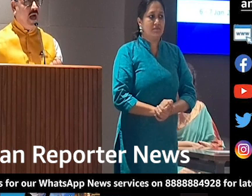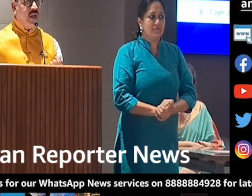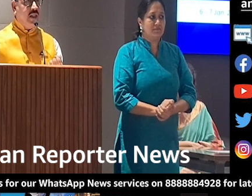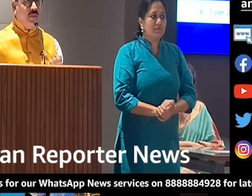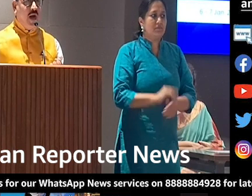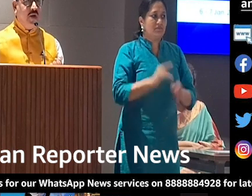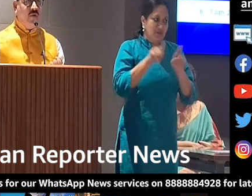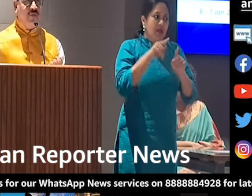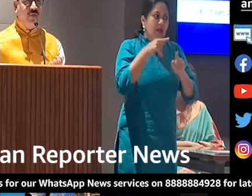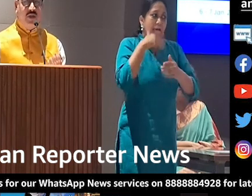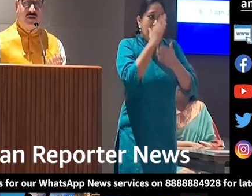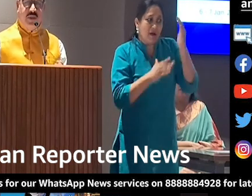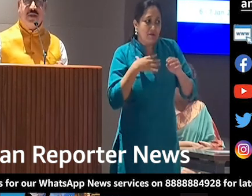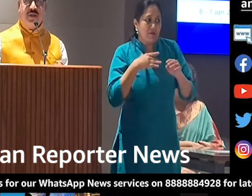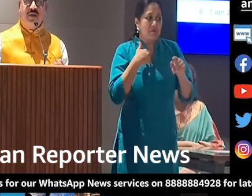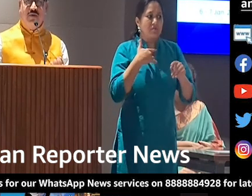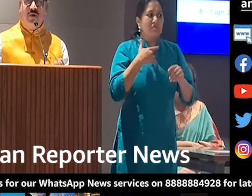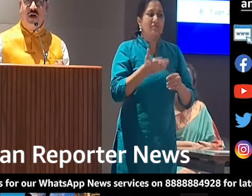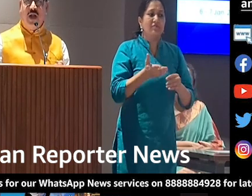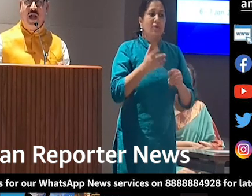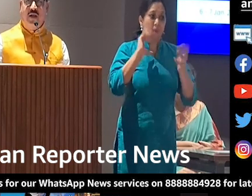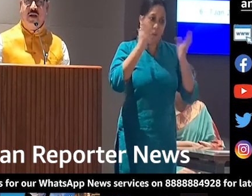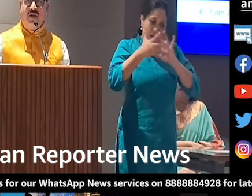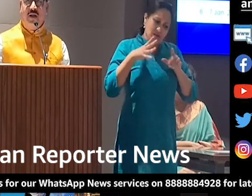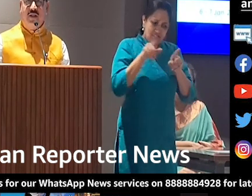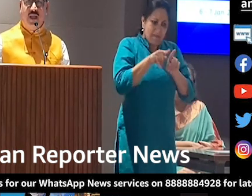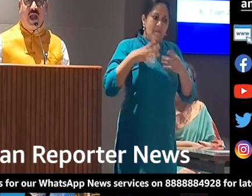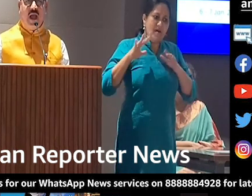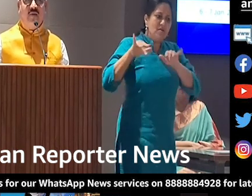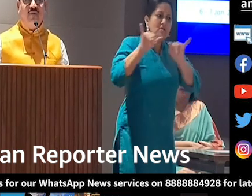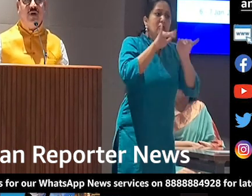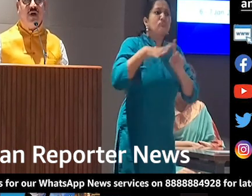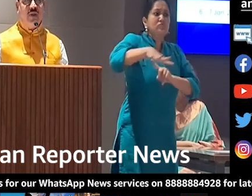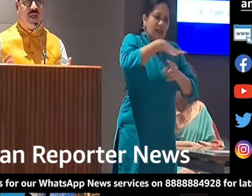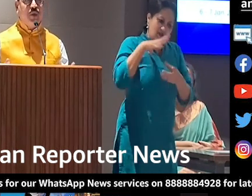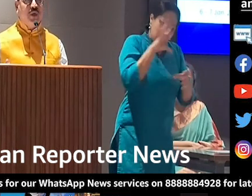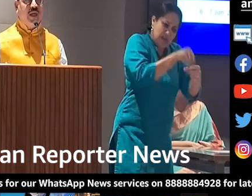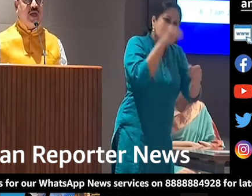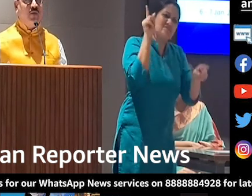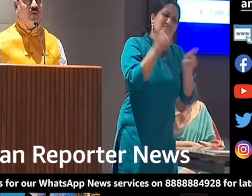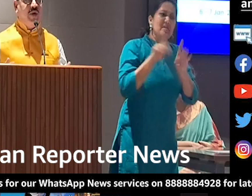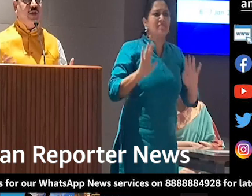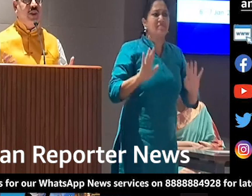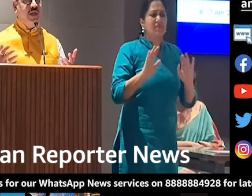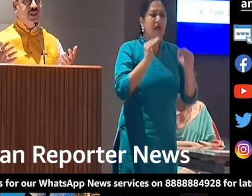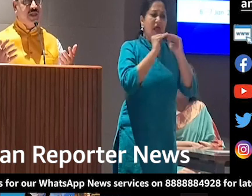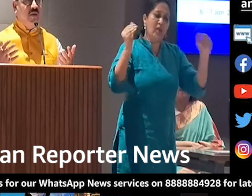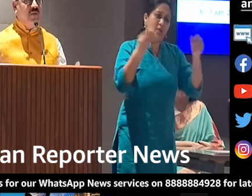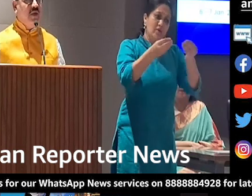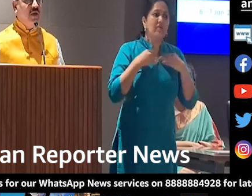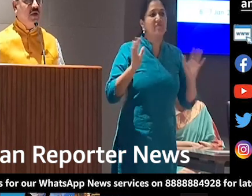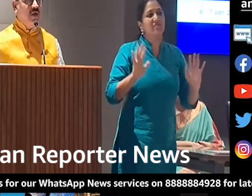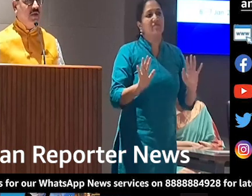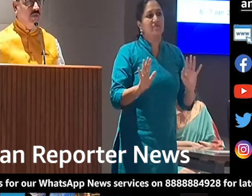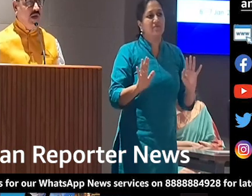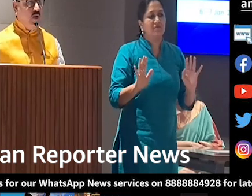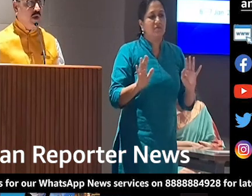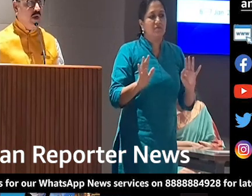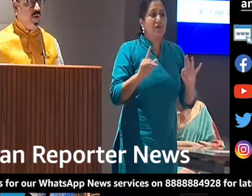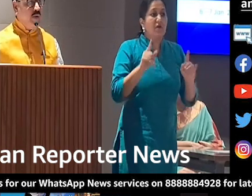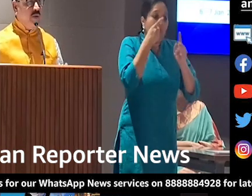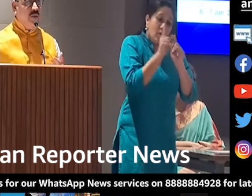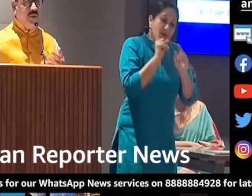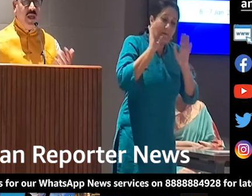they are the part of this world, and they should get whatever they deserve. We will